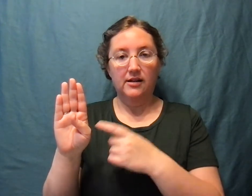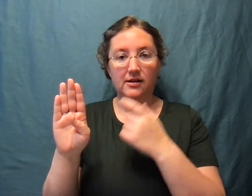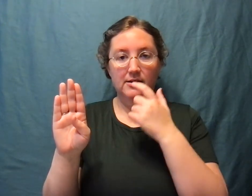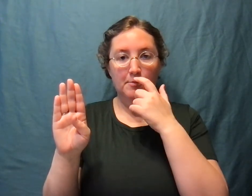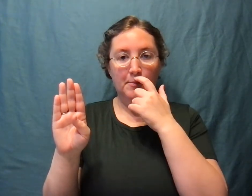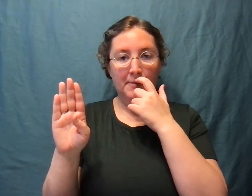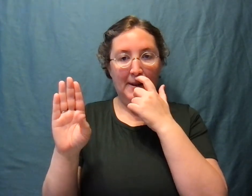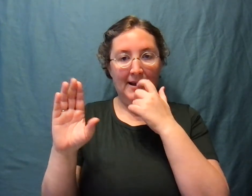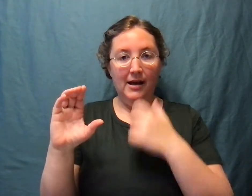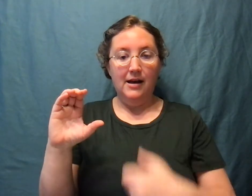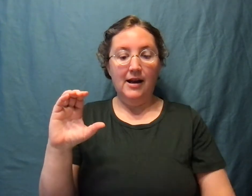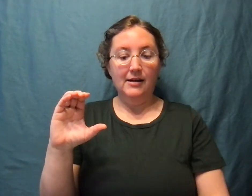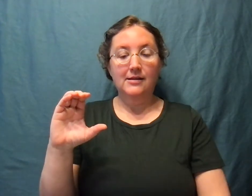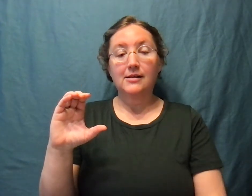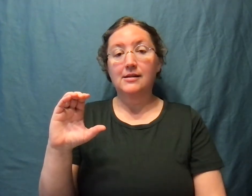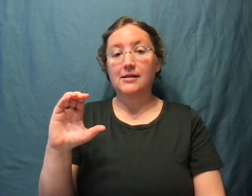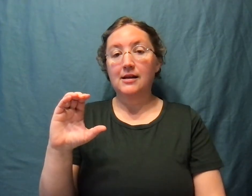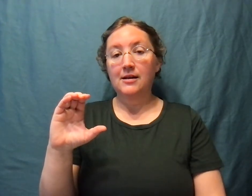this. Next is C.